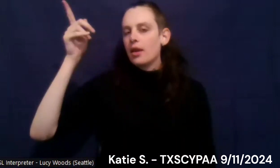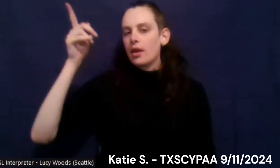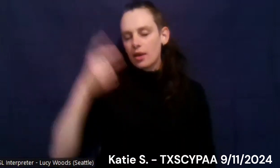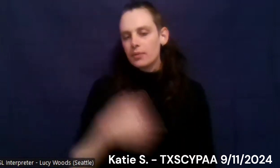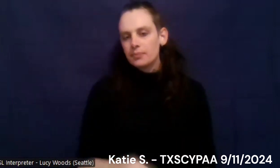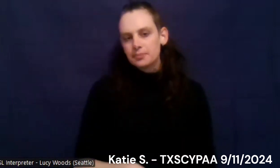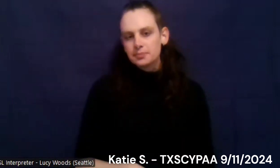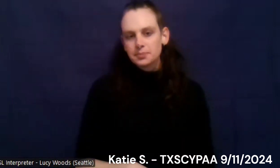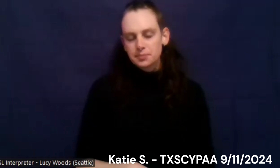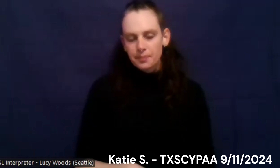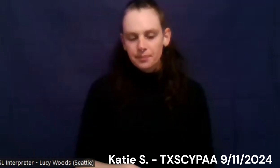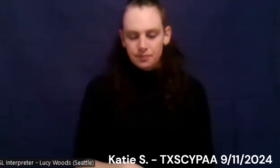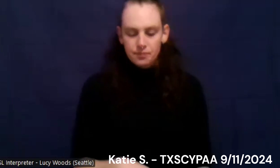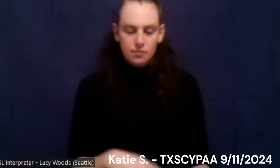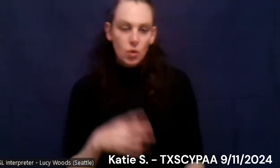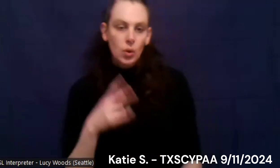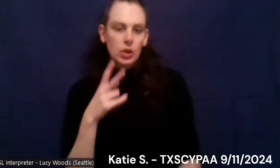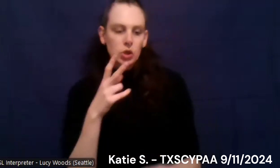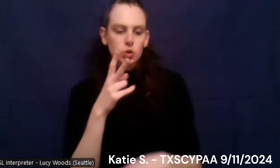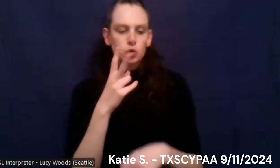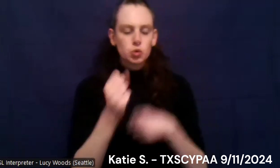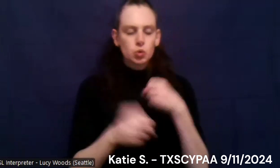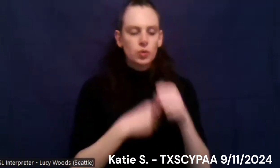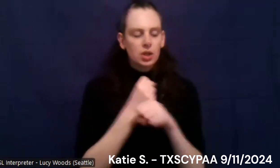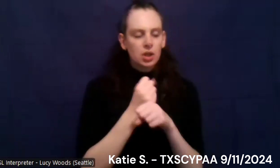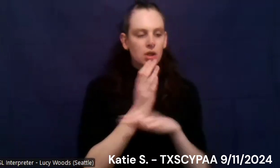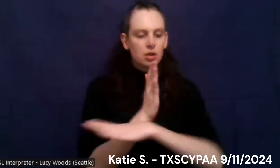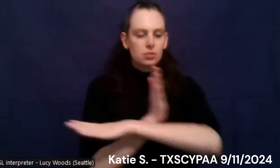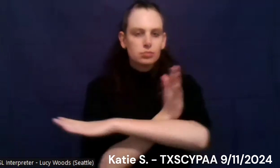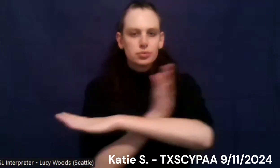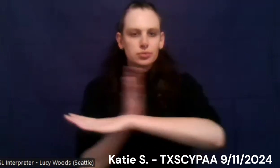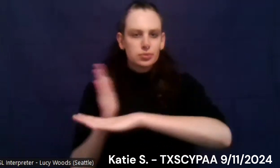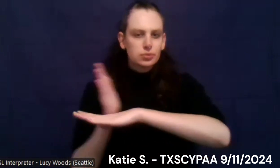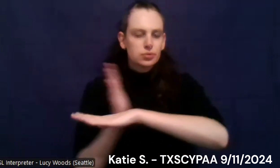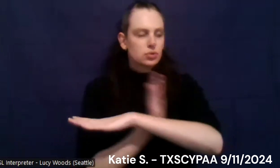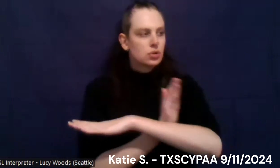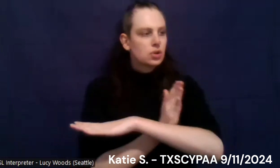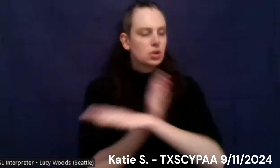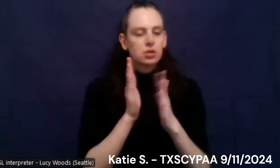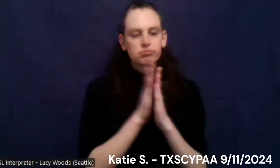2 years, I'm not really quite sure what is off top or